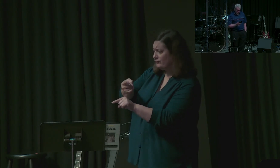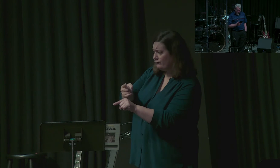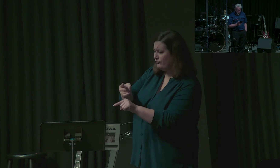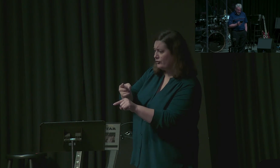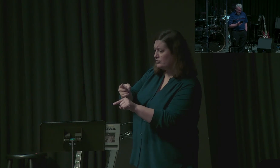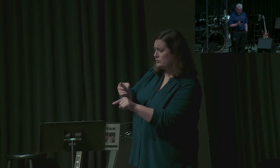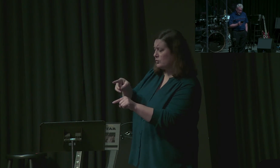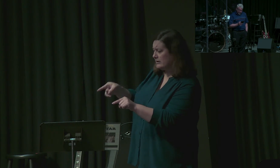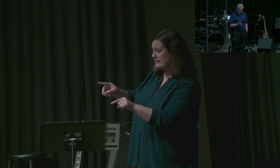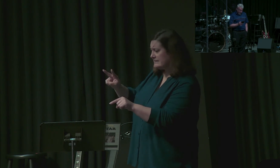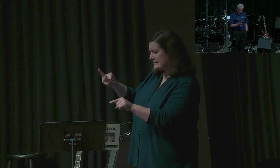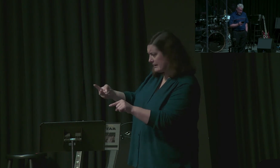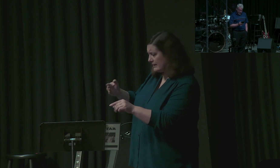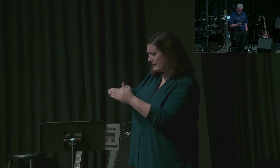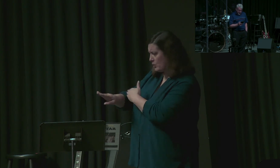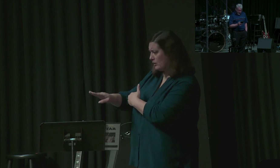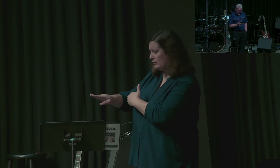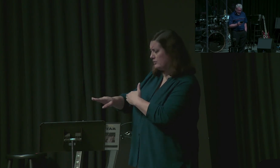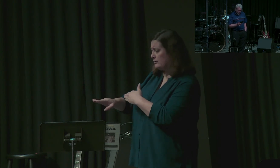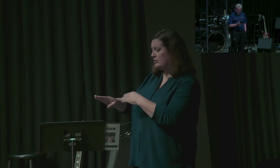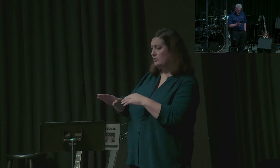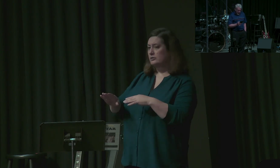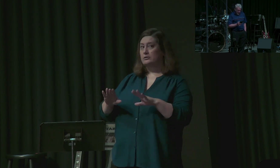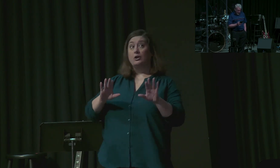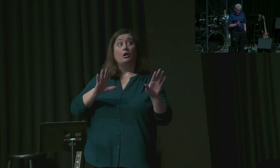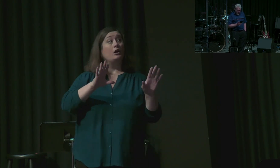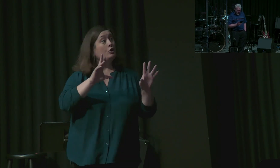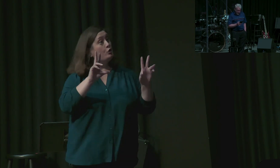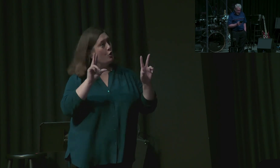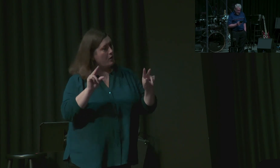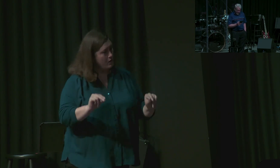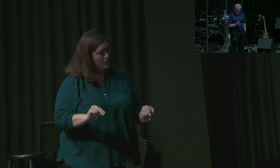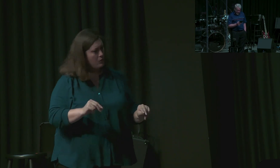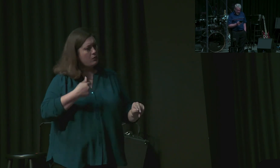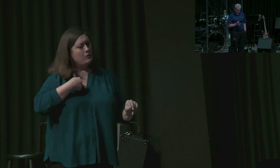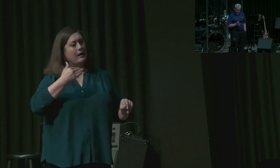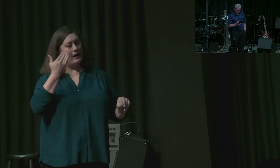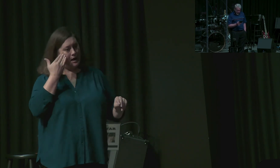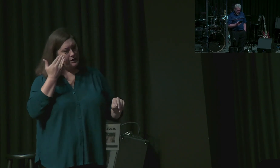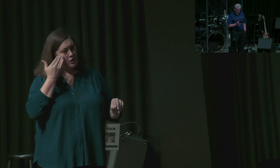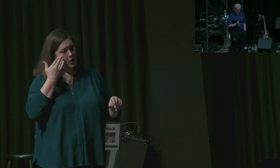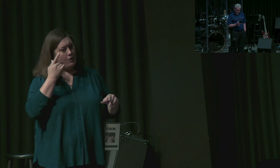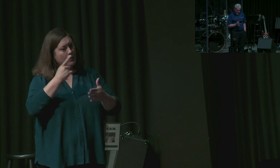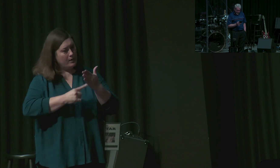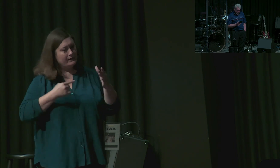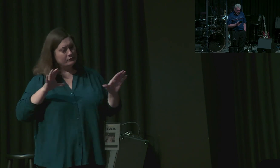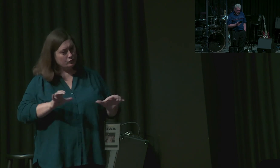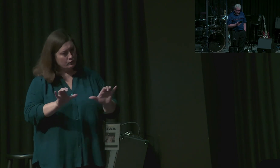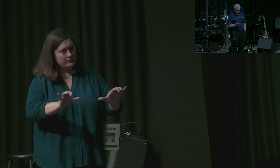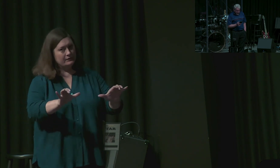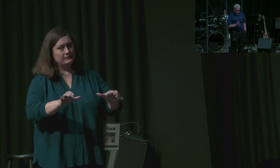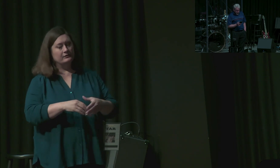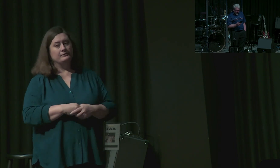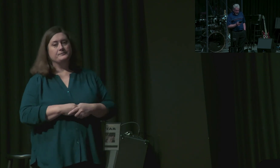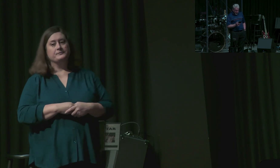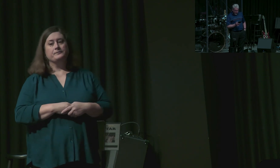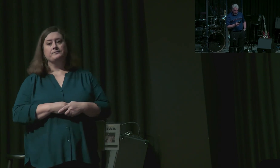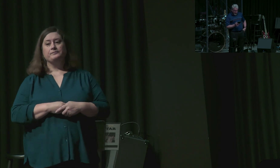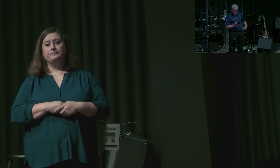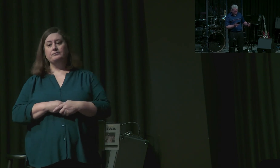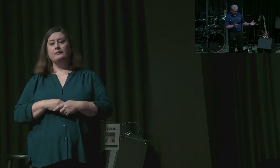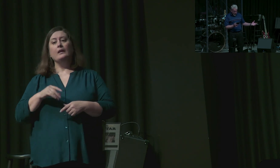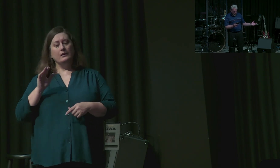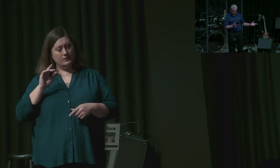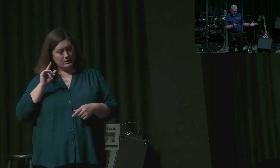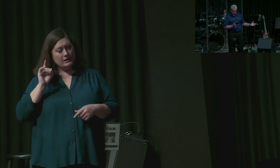head." But his father refused and said, "I know, my son, I know. He also shall become a